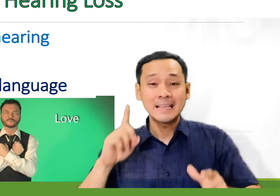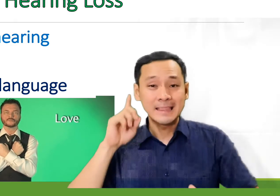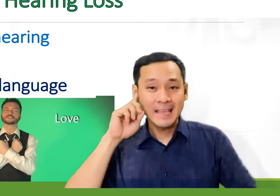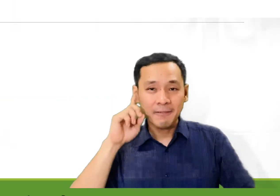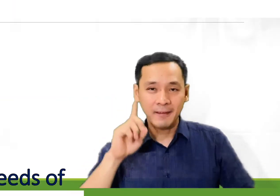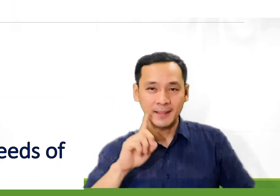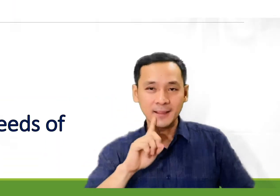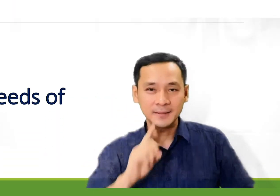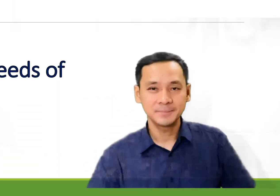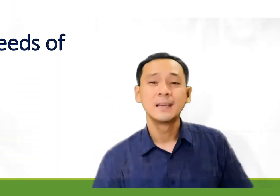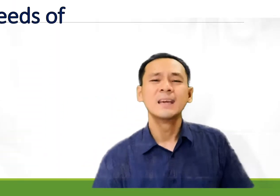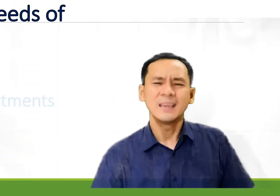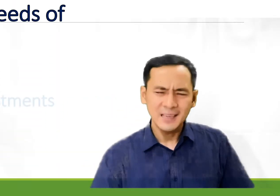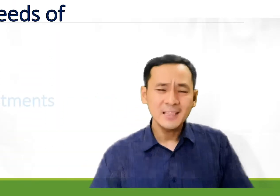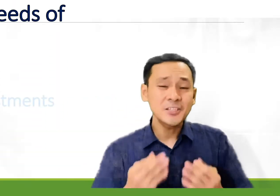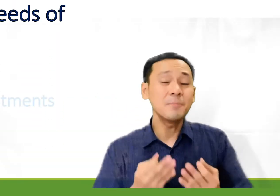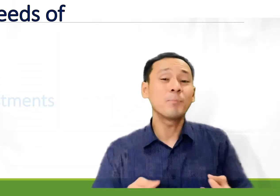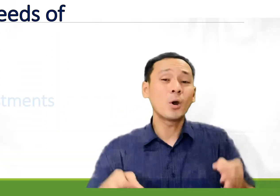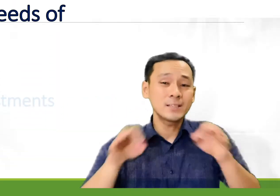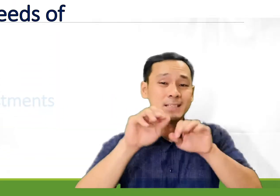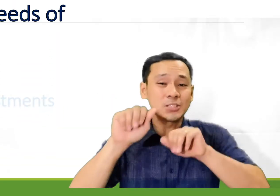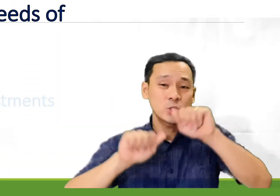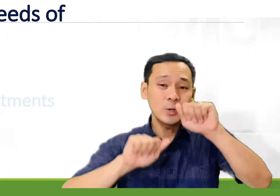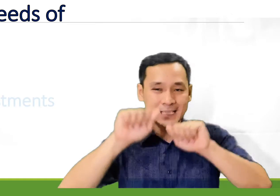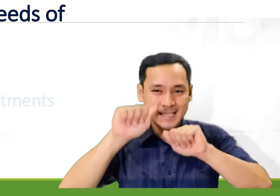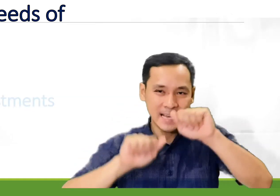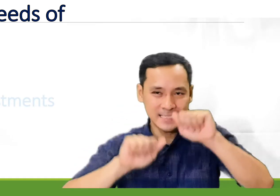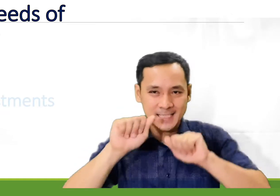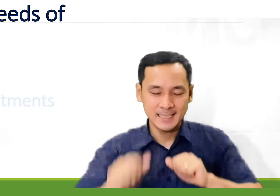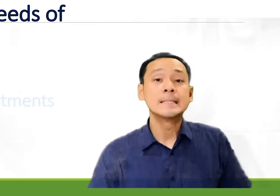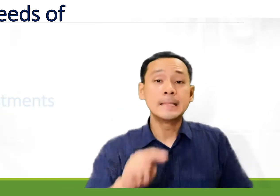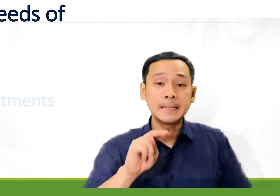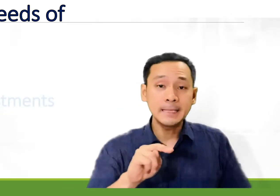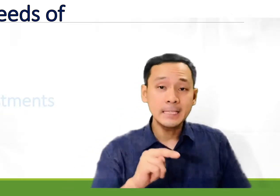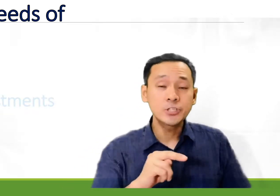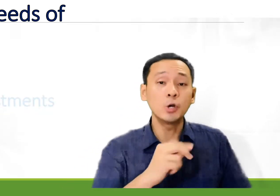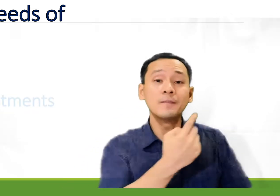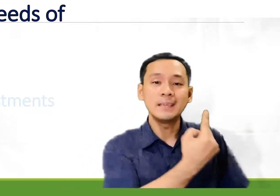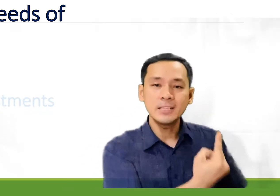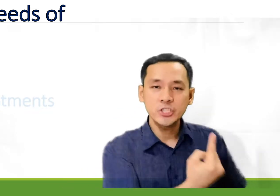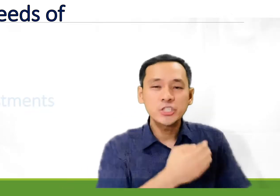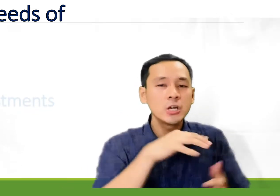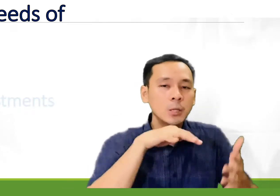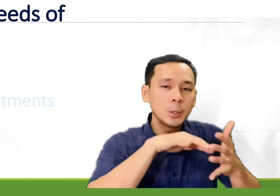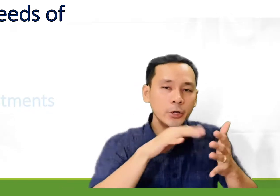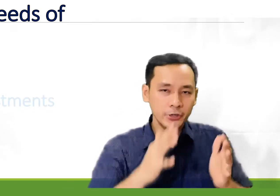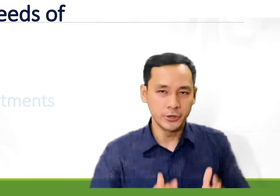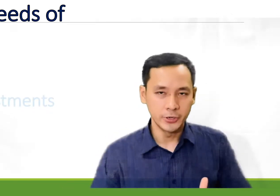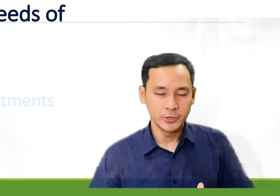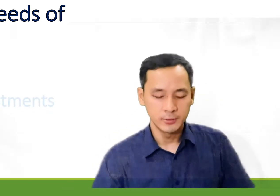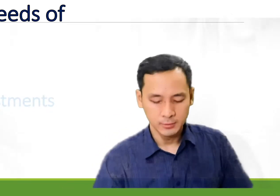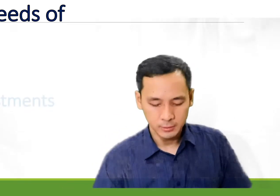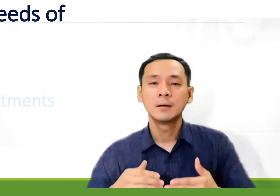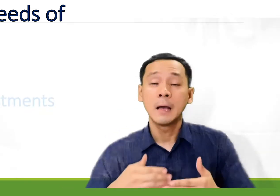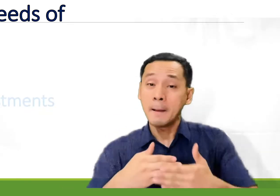prelingually deafened, it is important to assess the needs of each